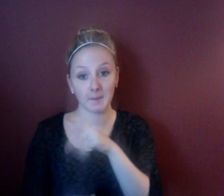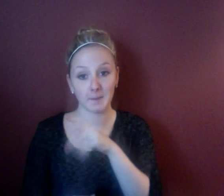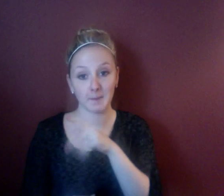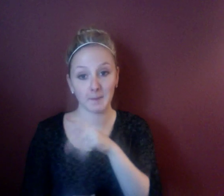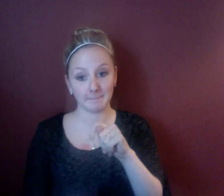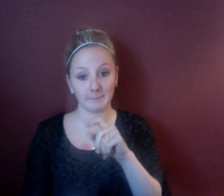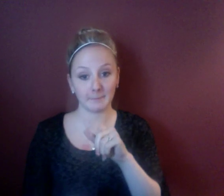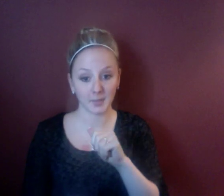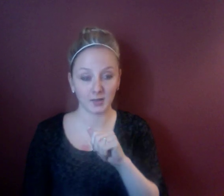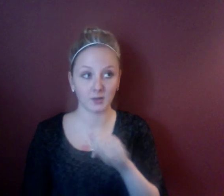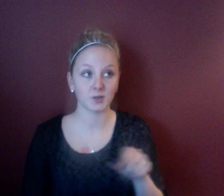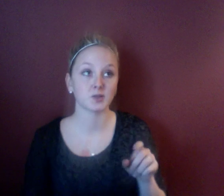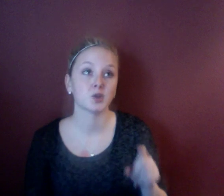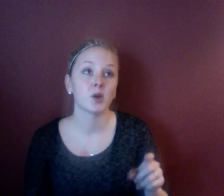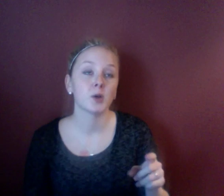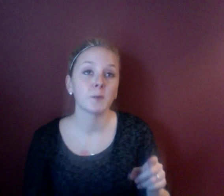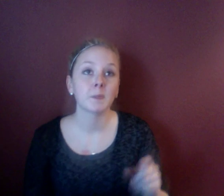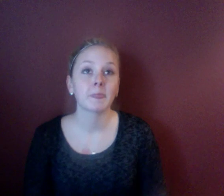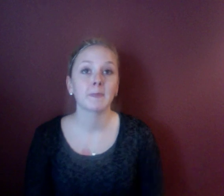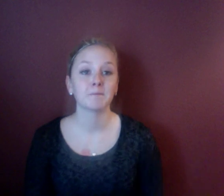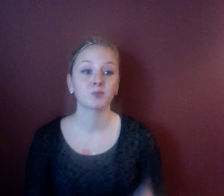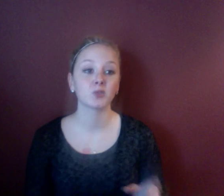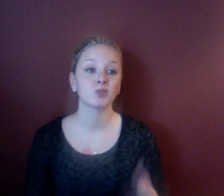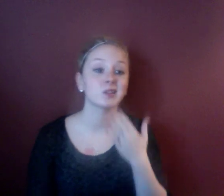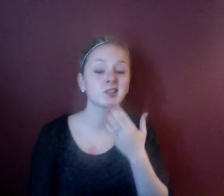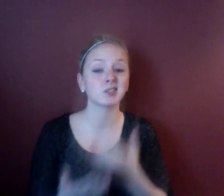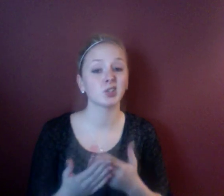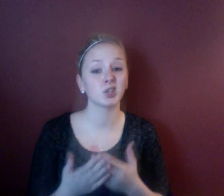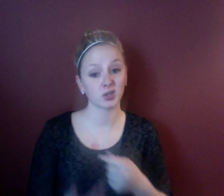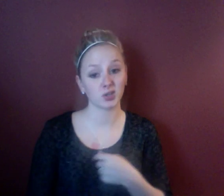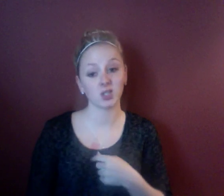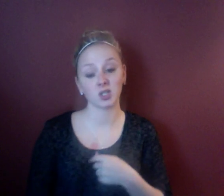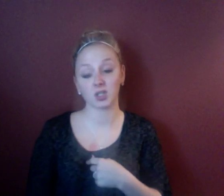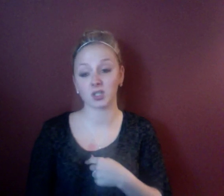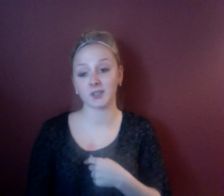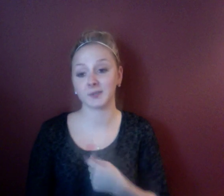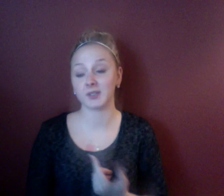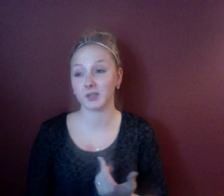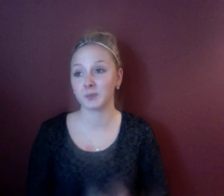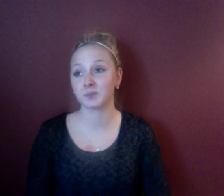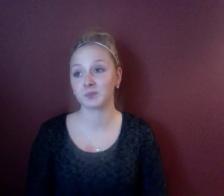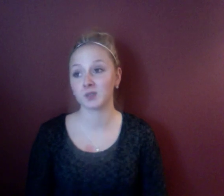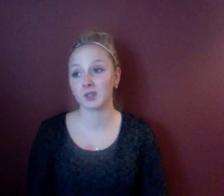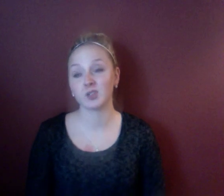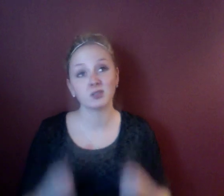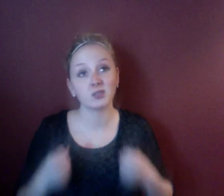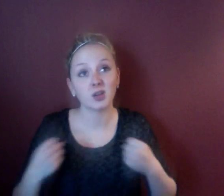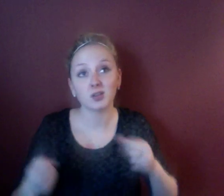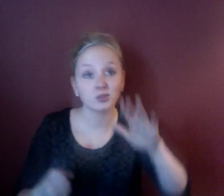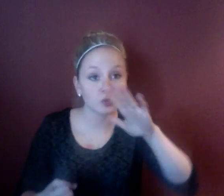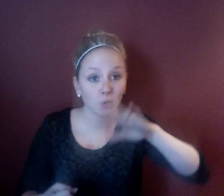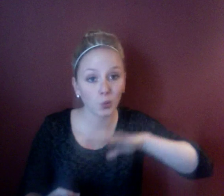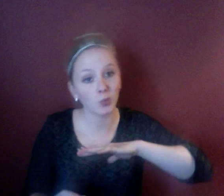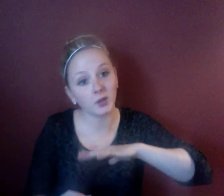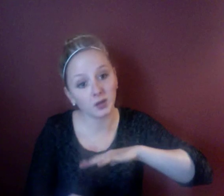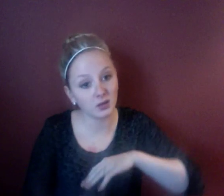the focal piece of jewelry. The bag is in neutral, but it still feels ladylike. We're doing a longer skirt that's going to be much